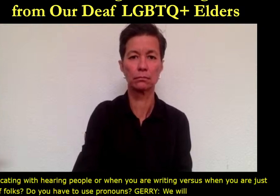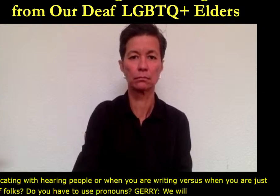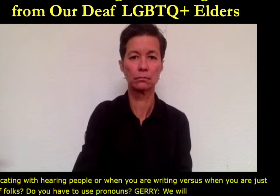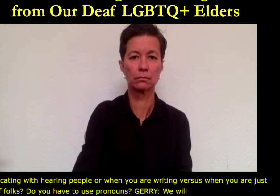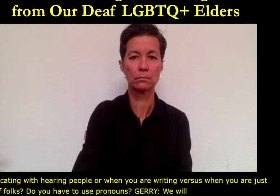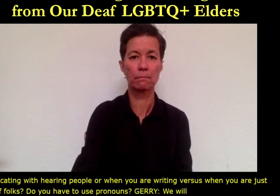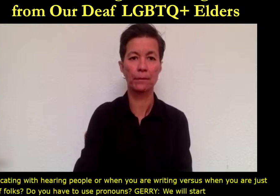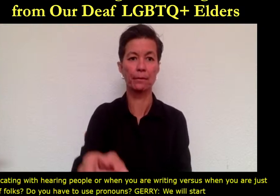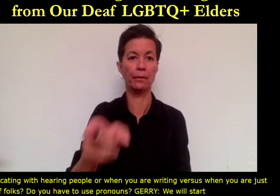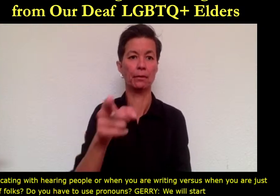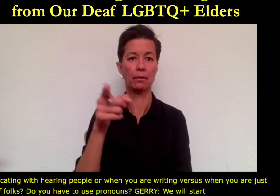Don?